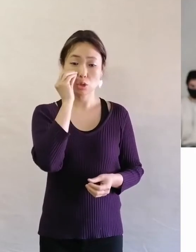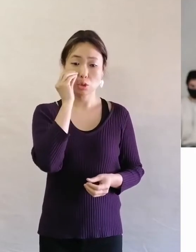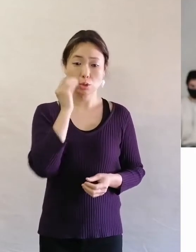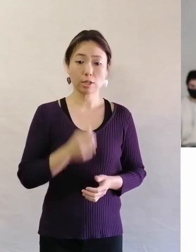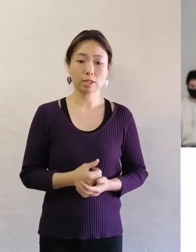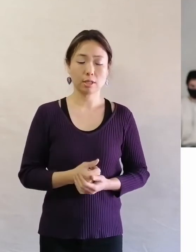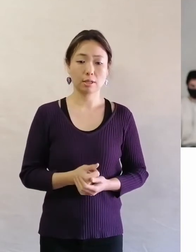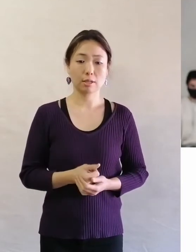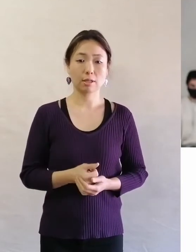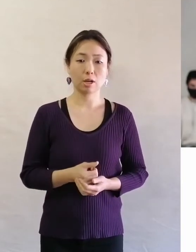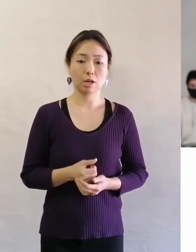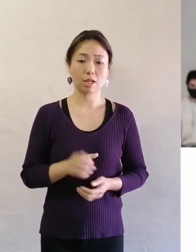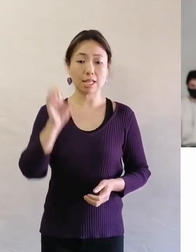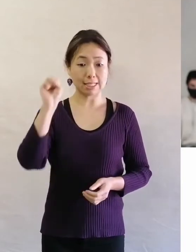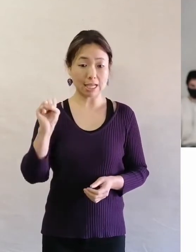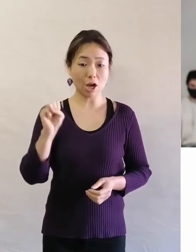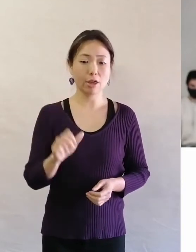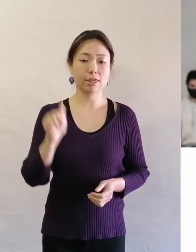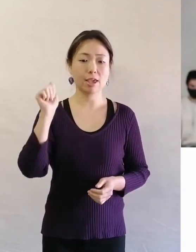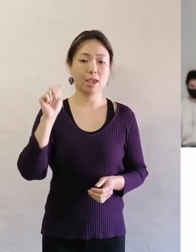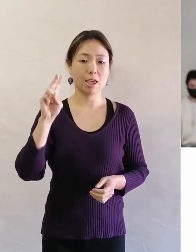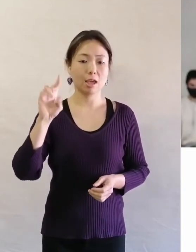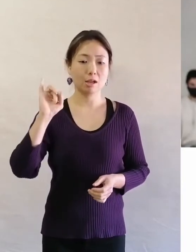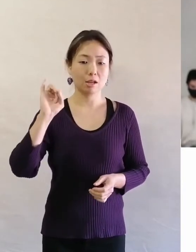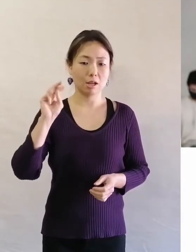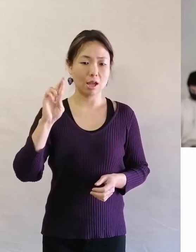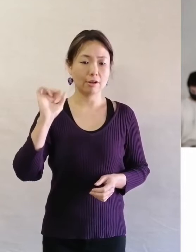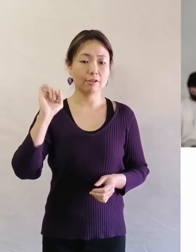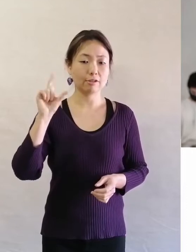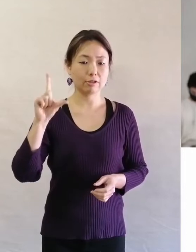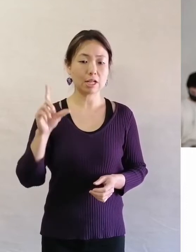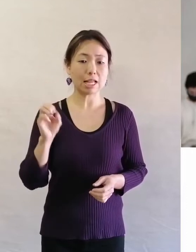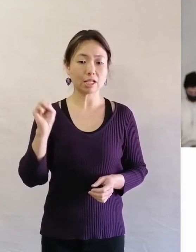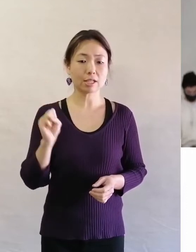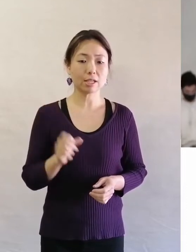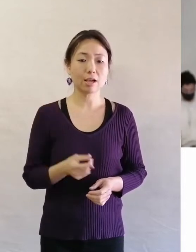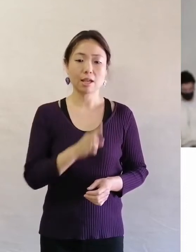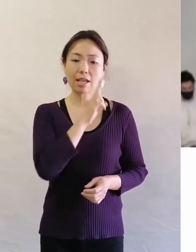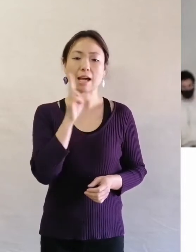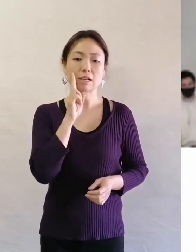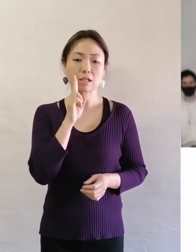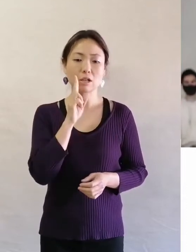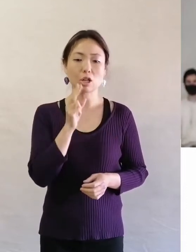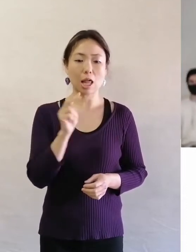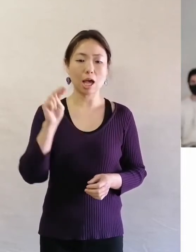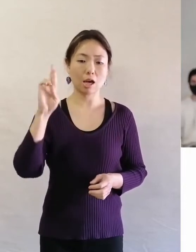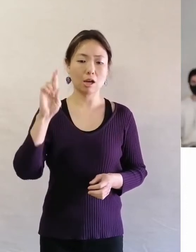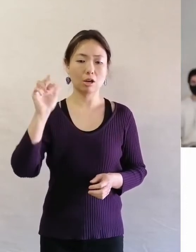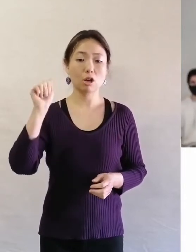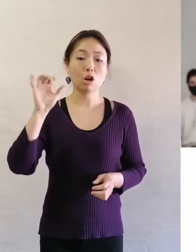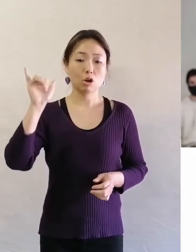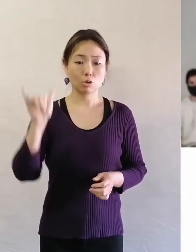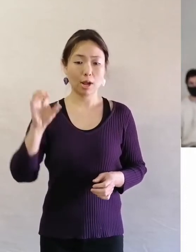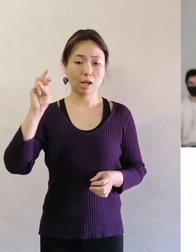Family at our site in the south, Avril and Sagi Naidu. Their uncle Raymond has passed away, so we express our